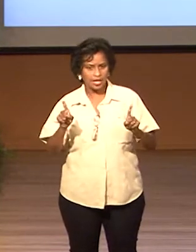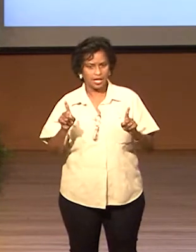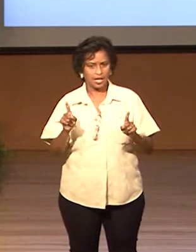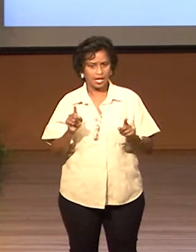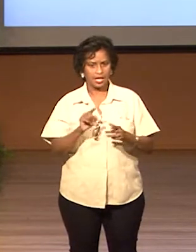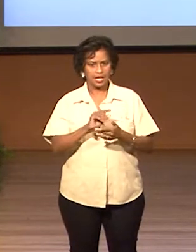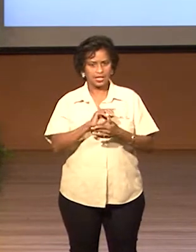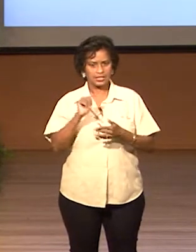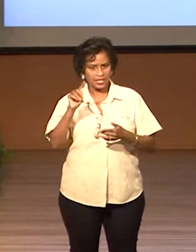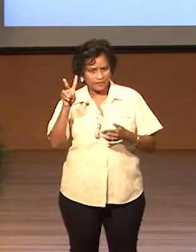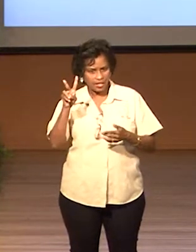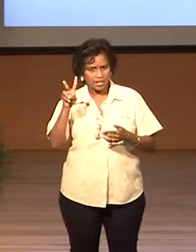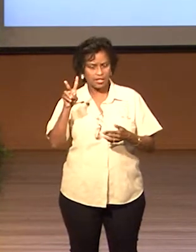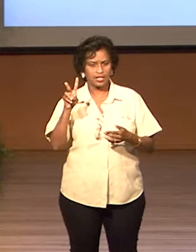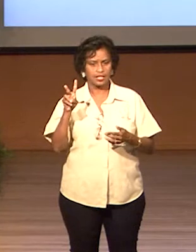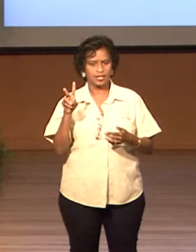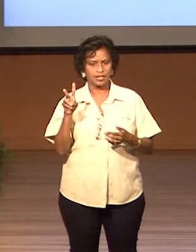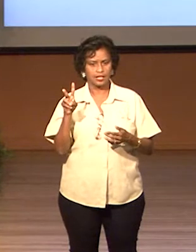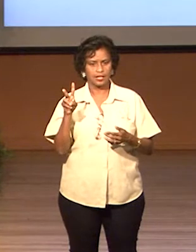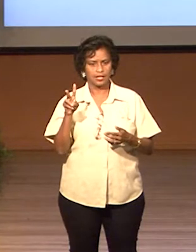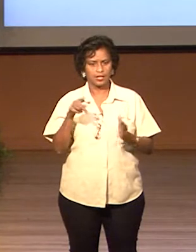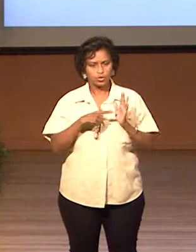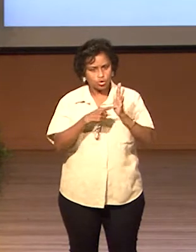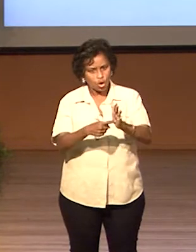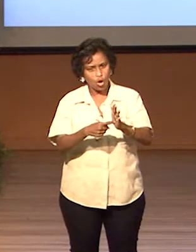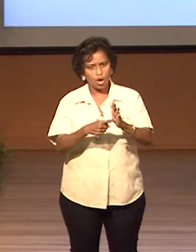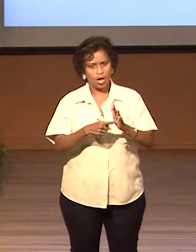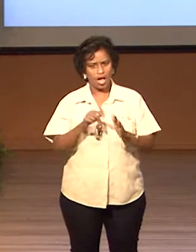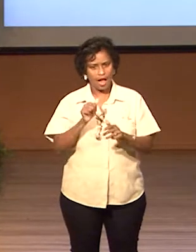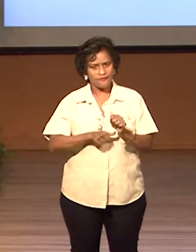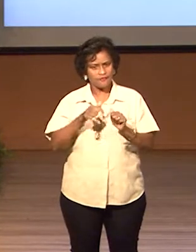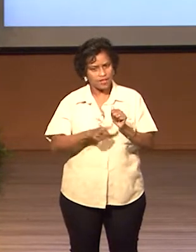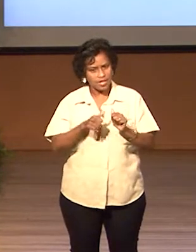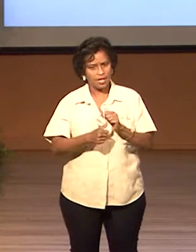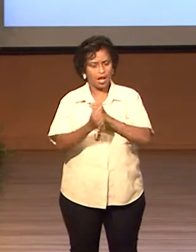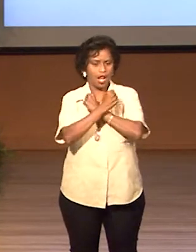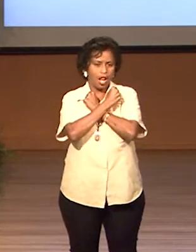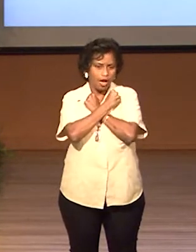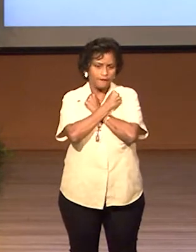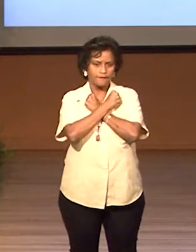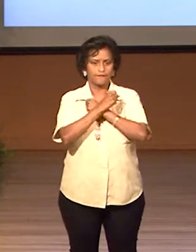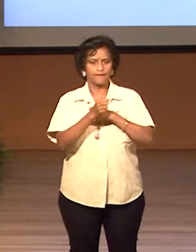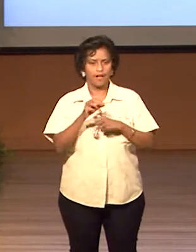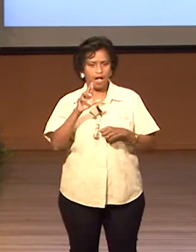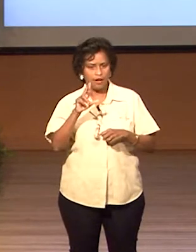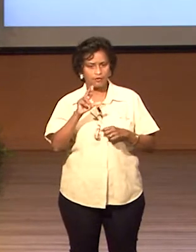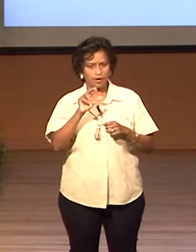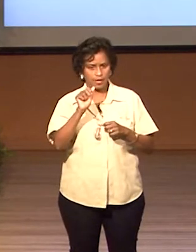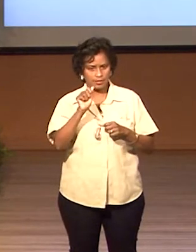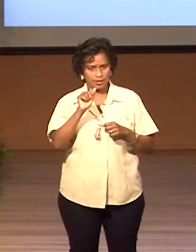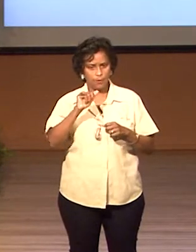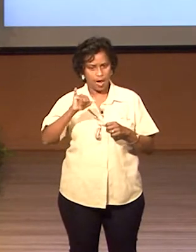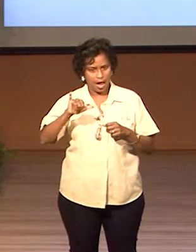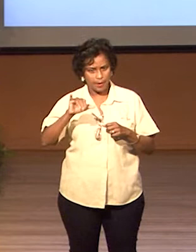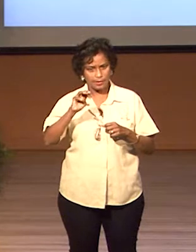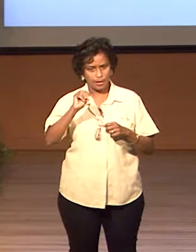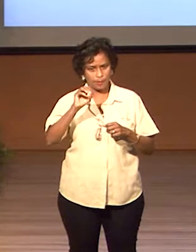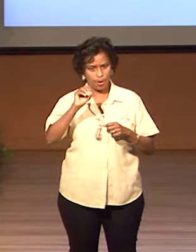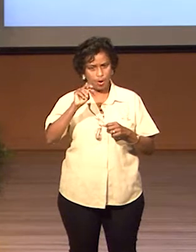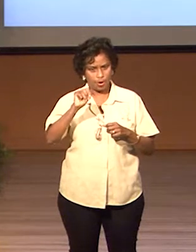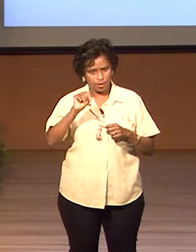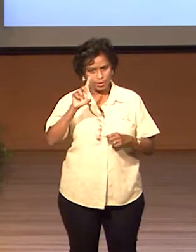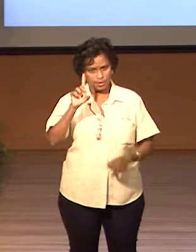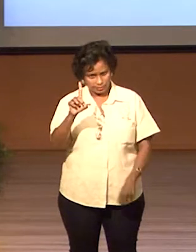extreme expression or extreme negative endpoint or outcome of mental illness is always something